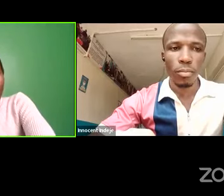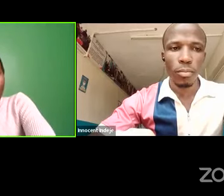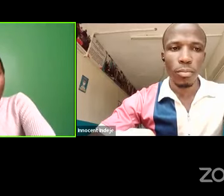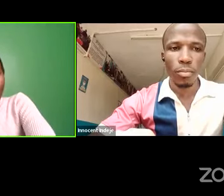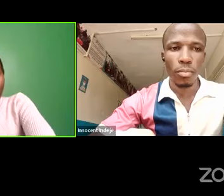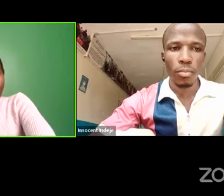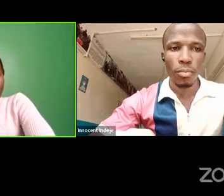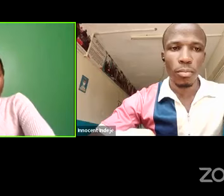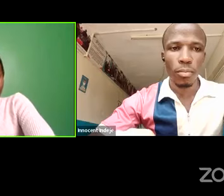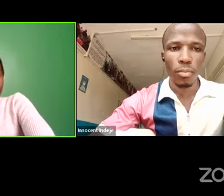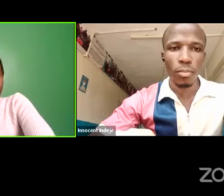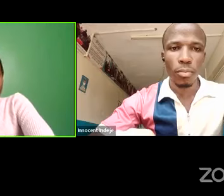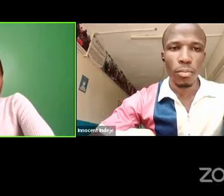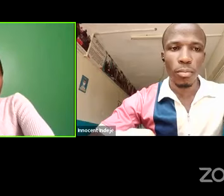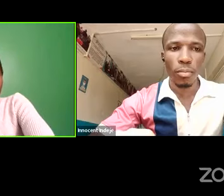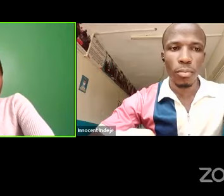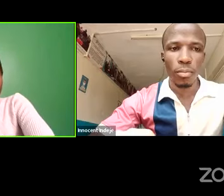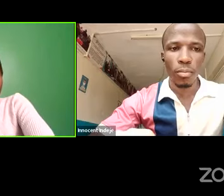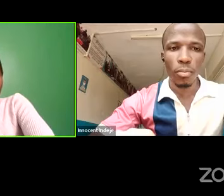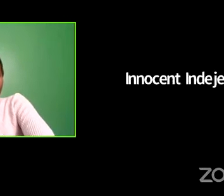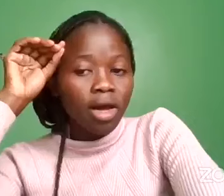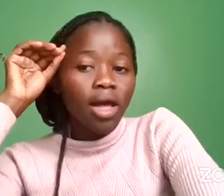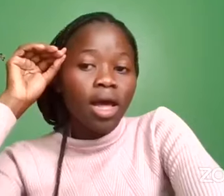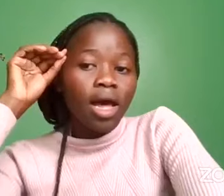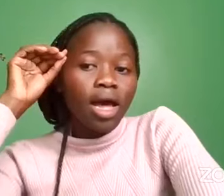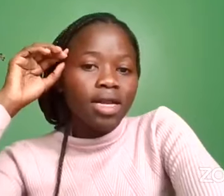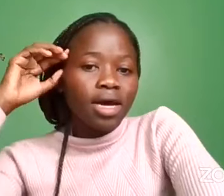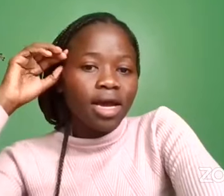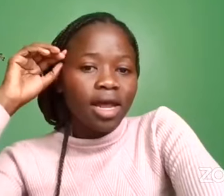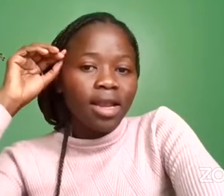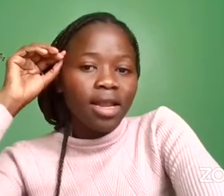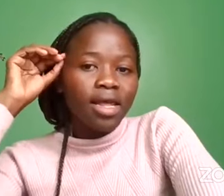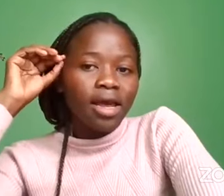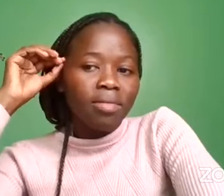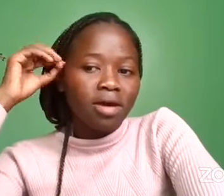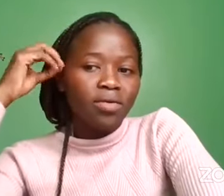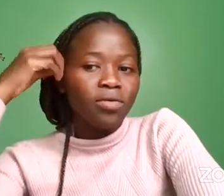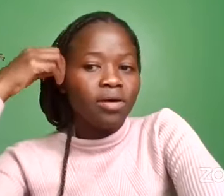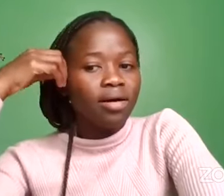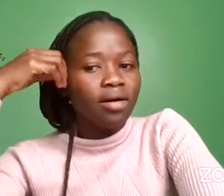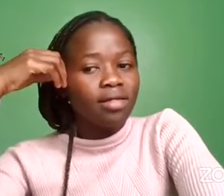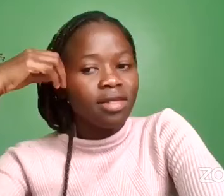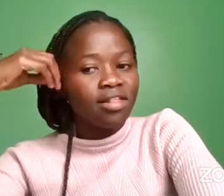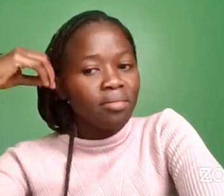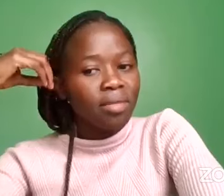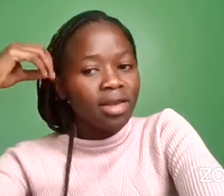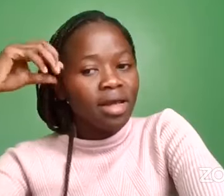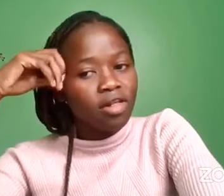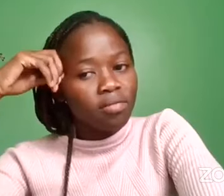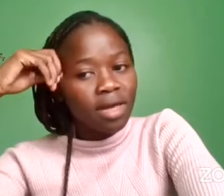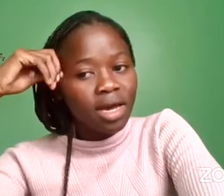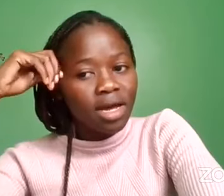I'll invite the next speaker, who is Vera. And kindly, I'm now just reminding our speakers